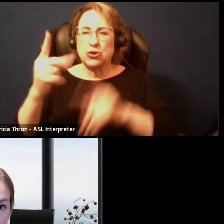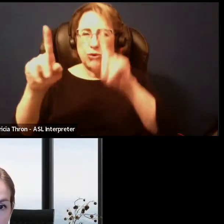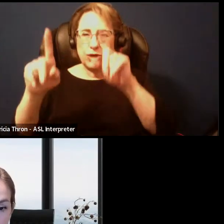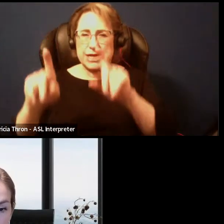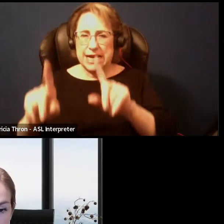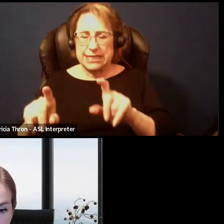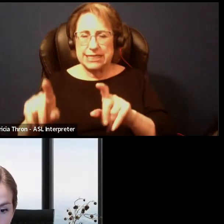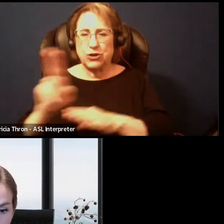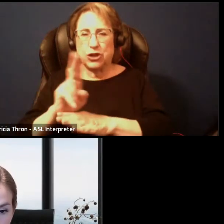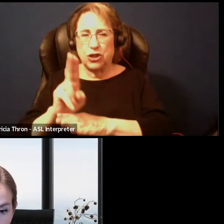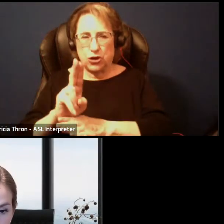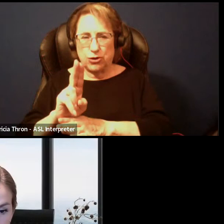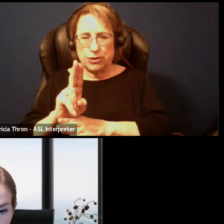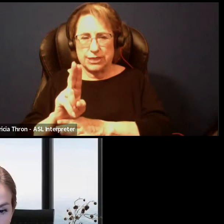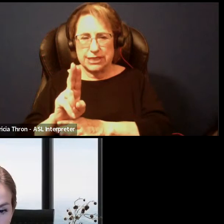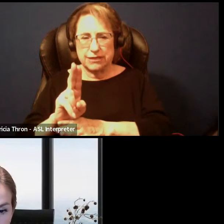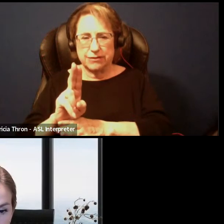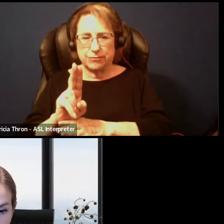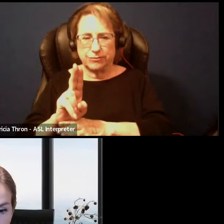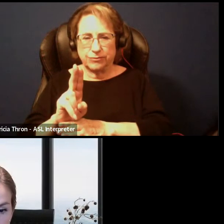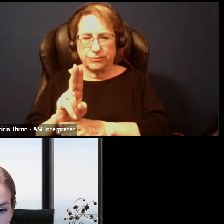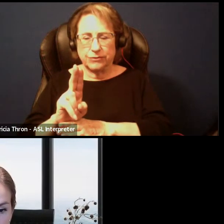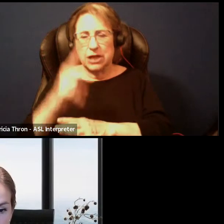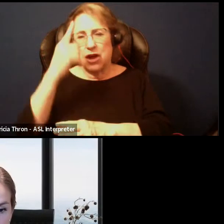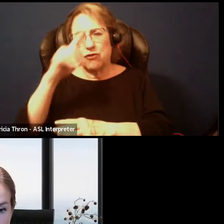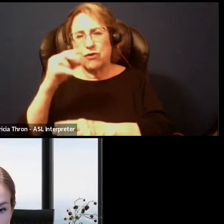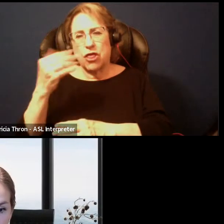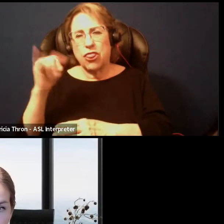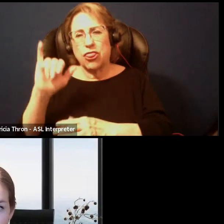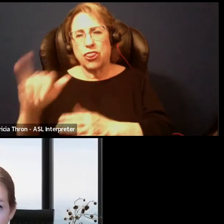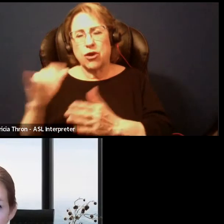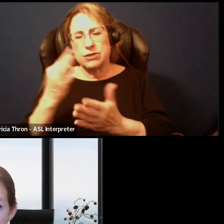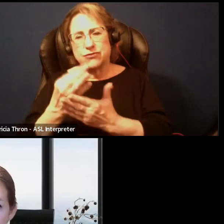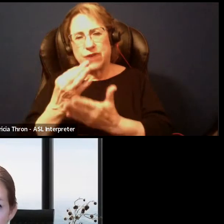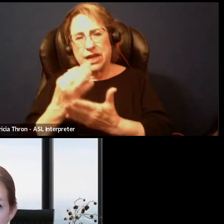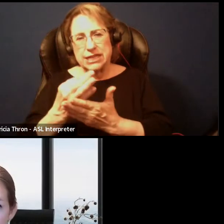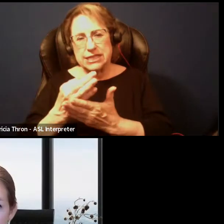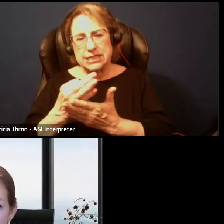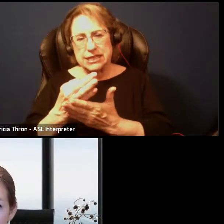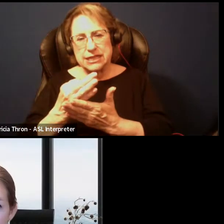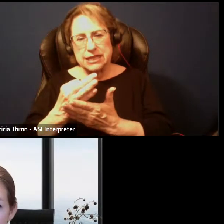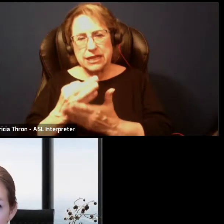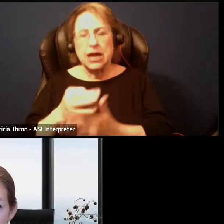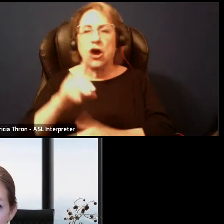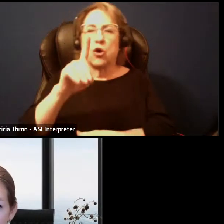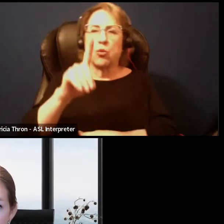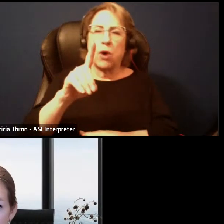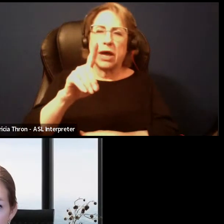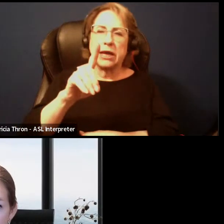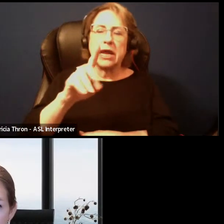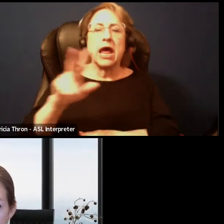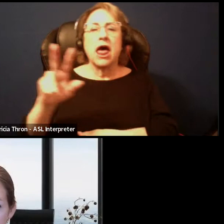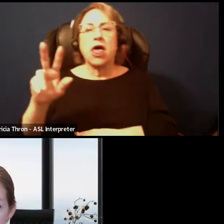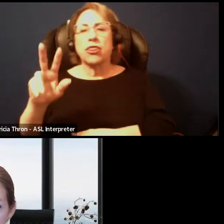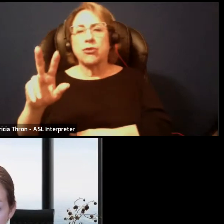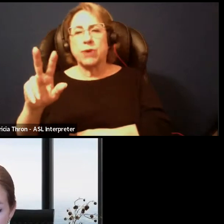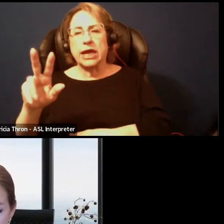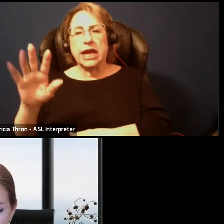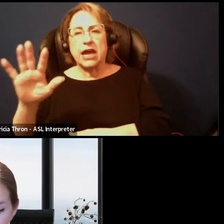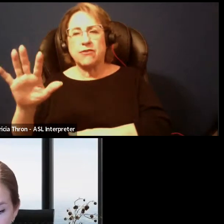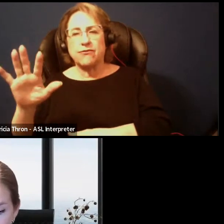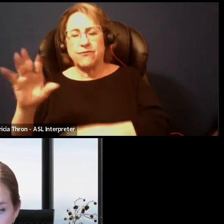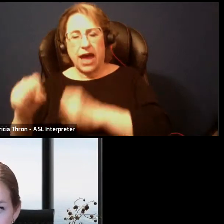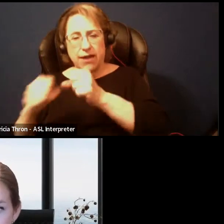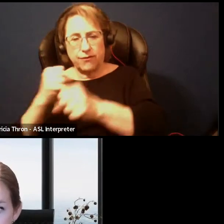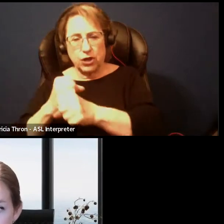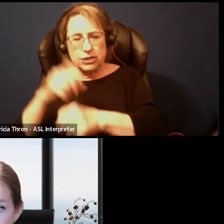of the use of those funds. There's 1, 3, and 5 year. You have to use a certain percentage